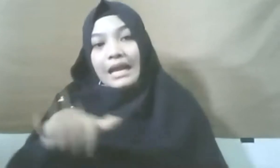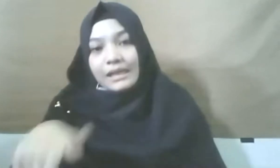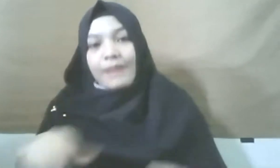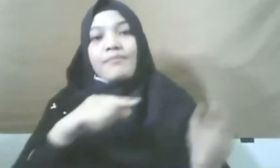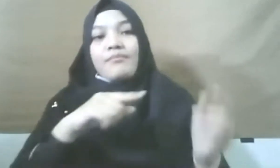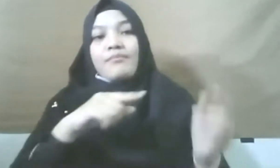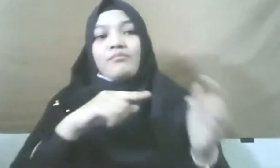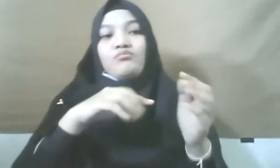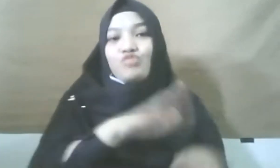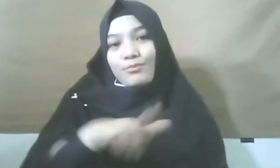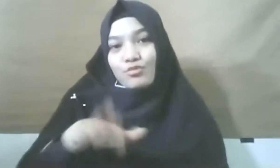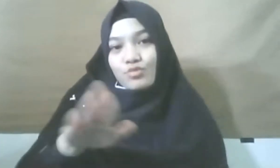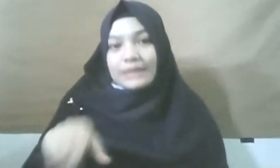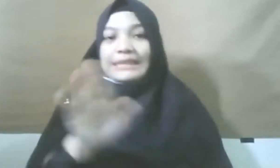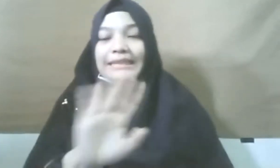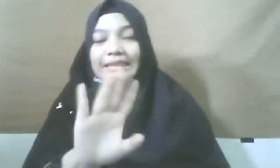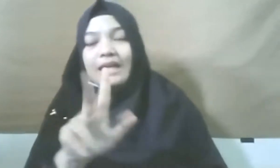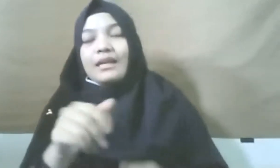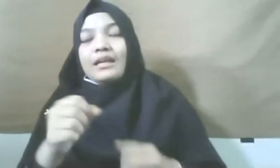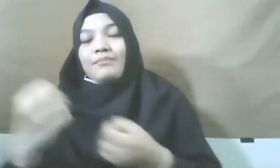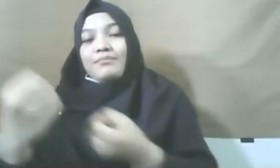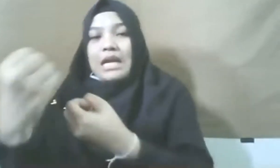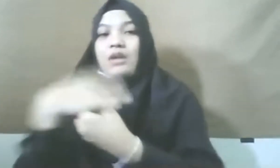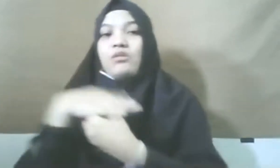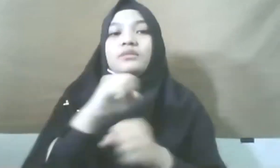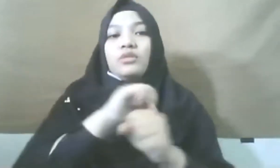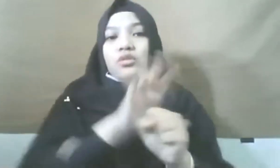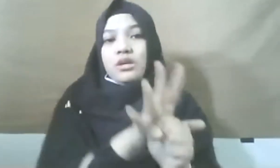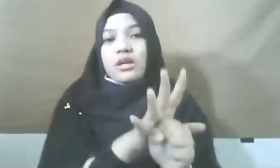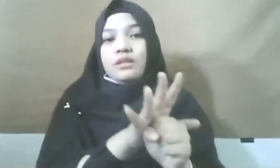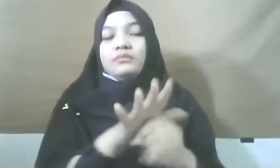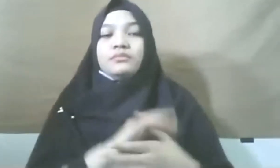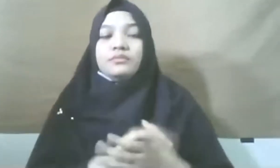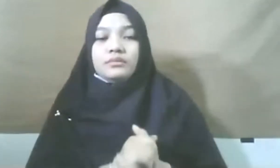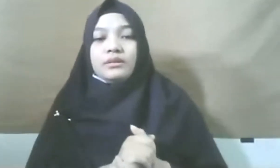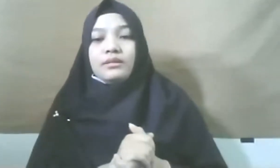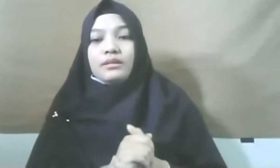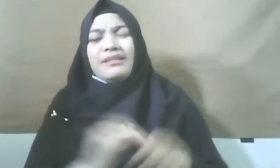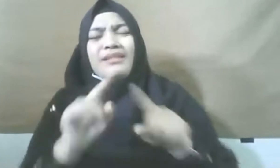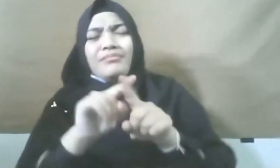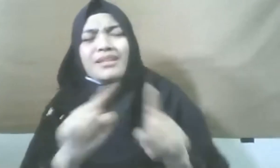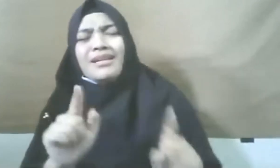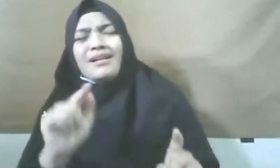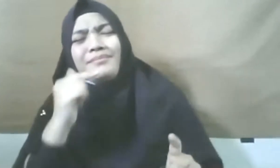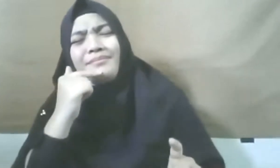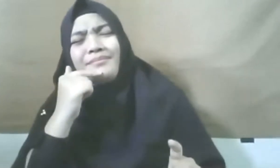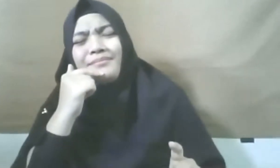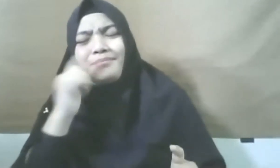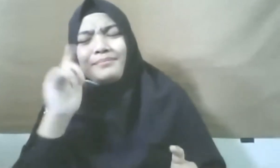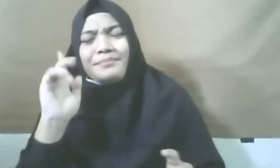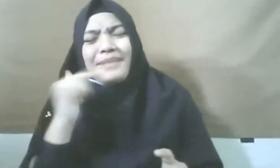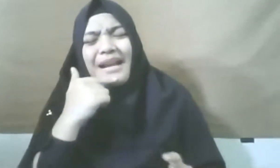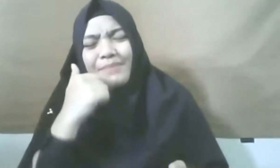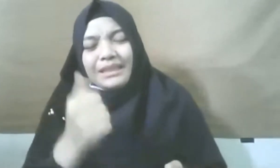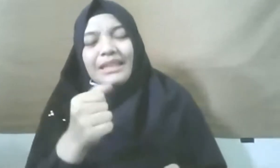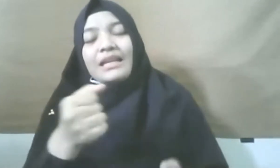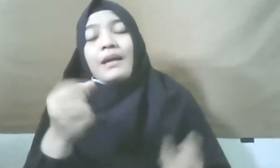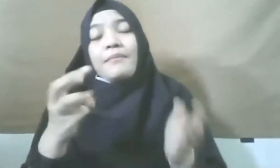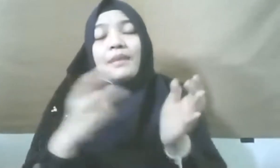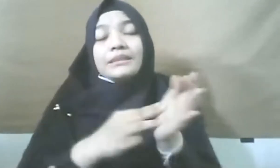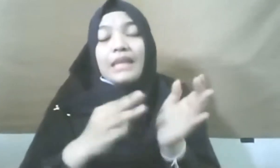also other assistive technology can be provided for students with disability, that's probably should